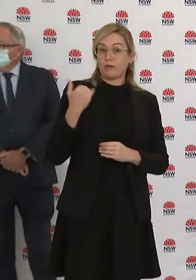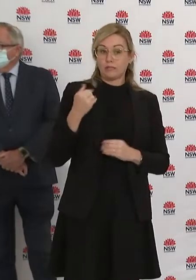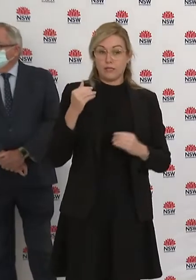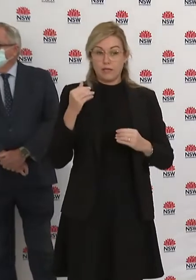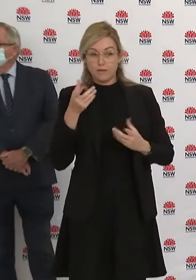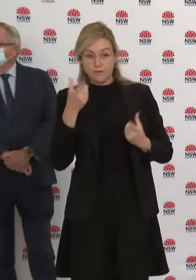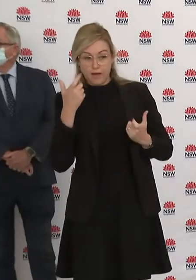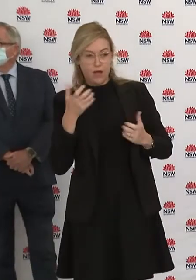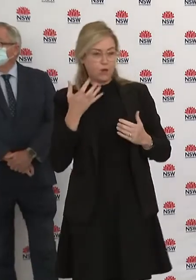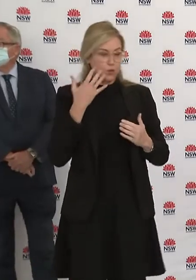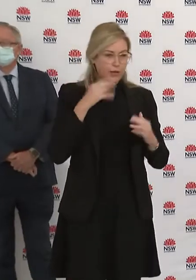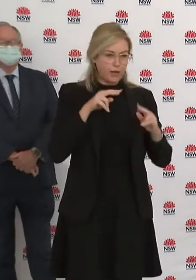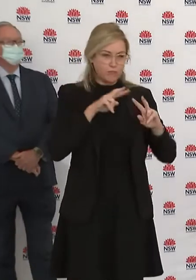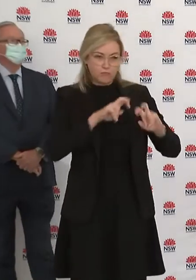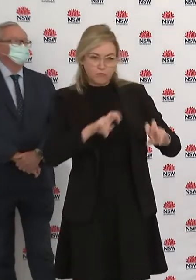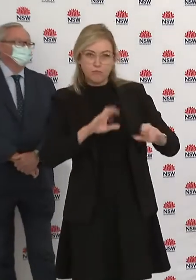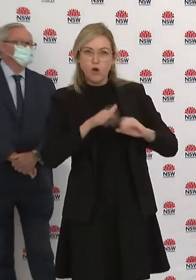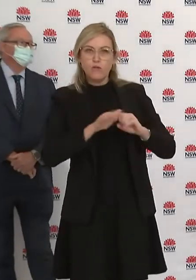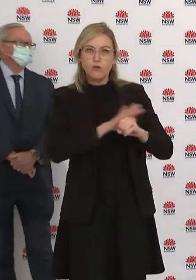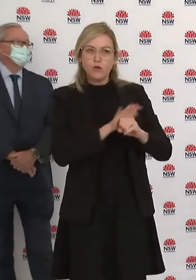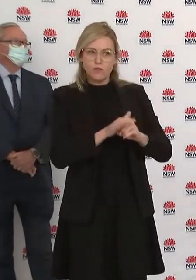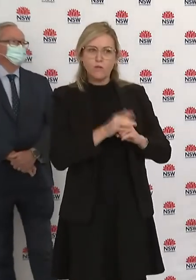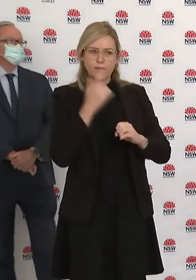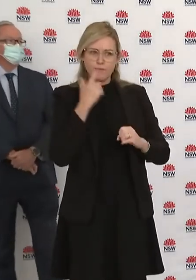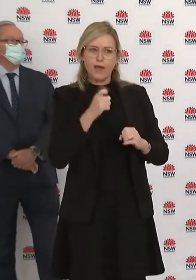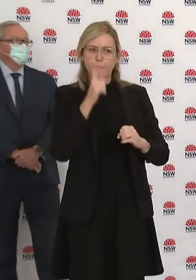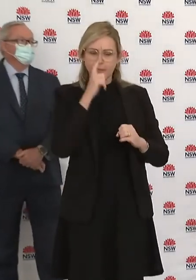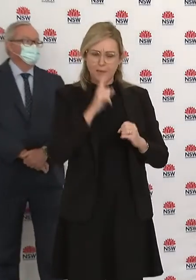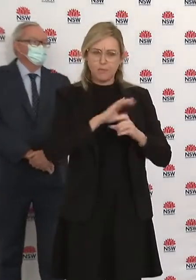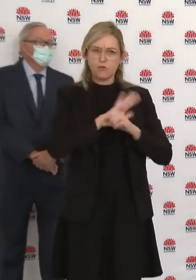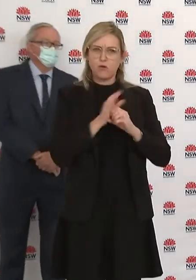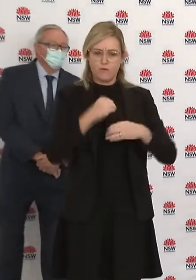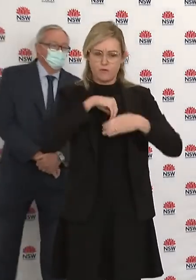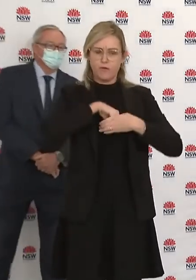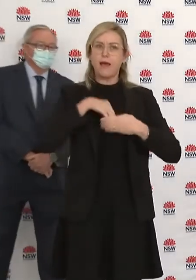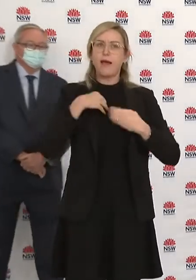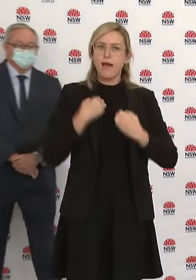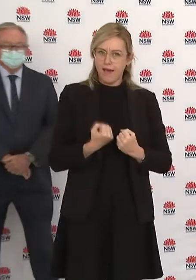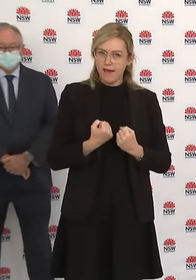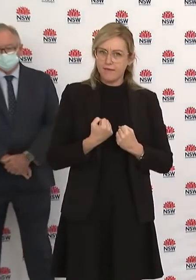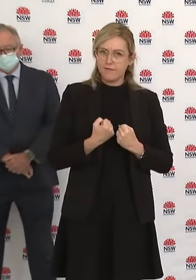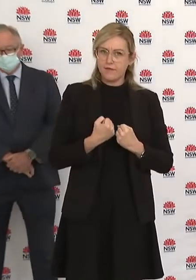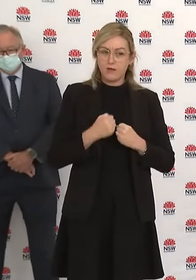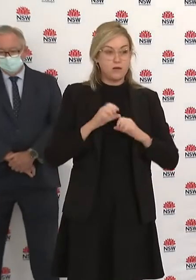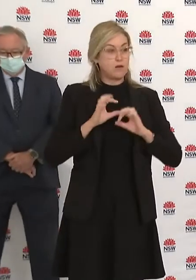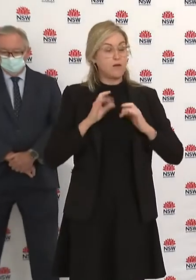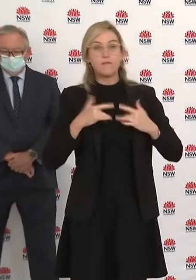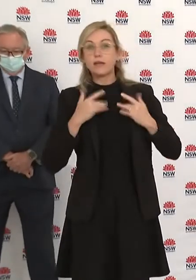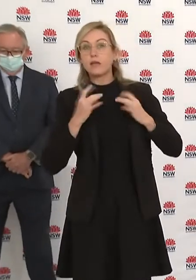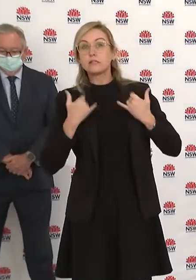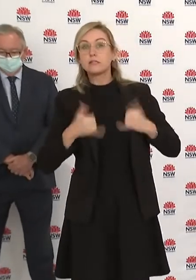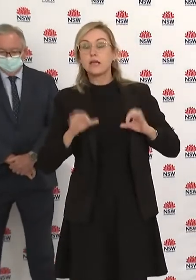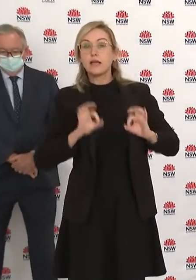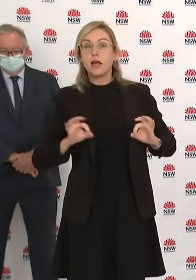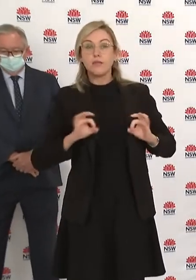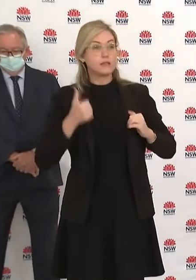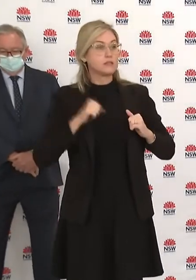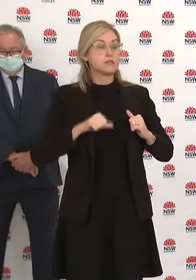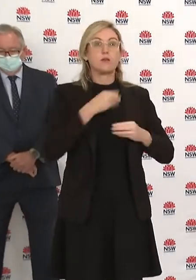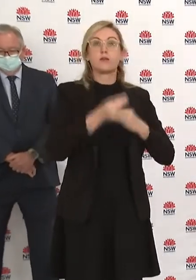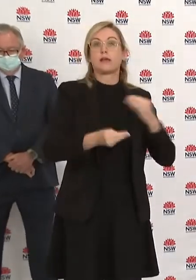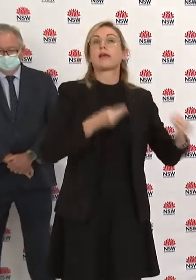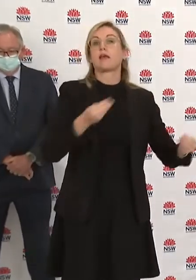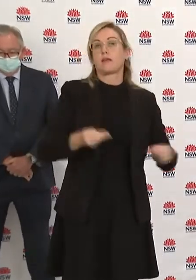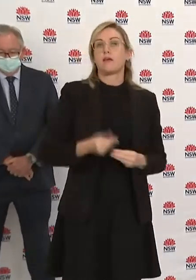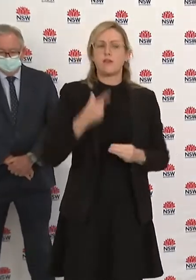and that's why I've pushed it out and we've tailored the messages. So it is an iterative cycle to look at what are the issues associated and driving transmission,